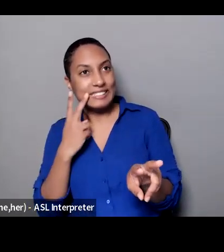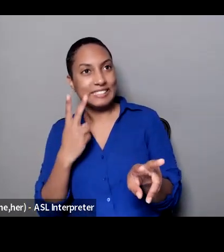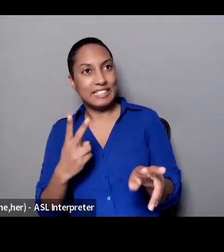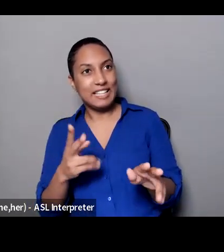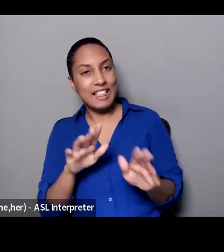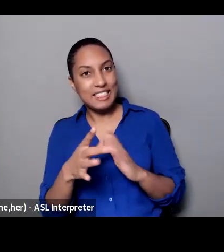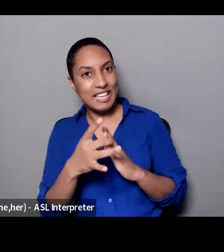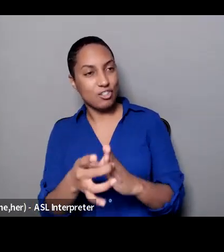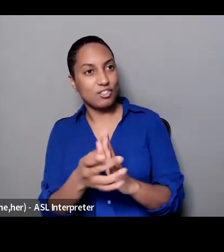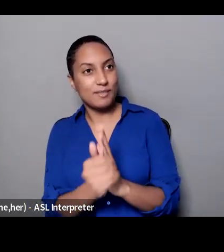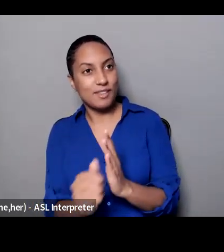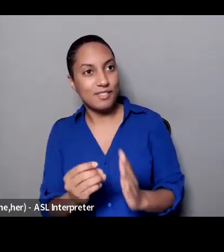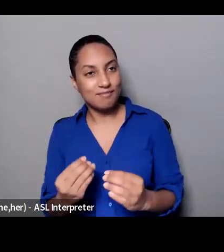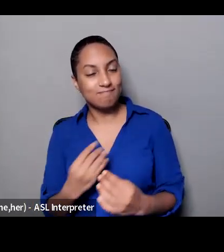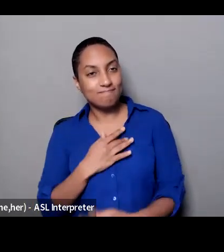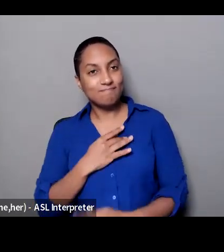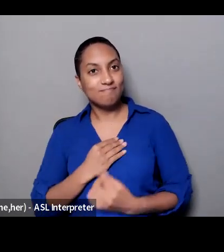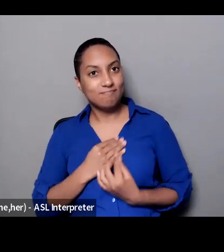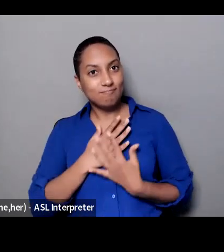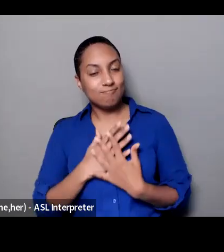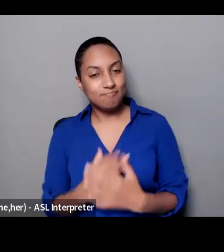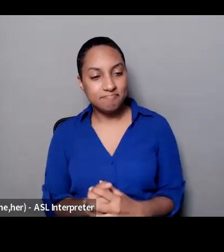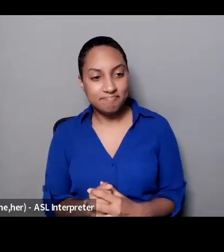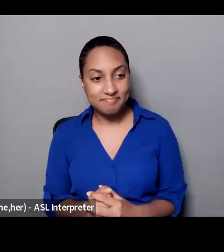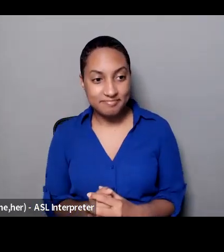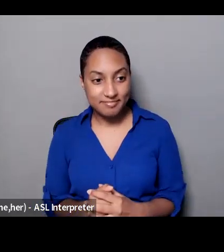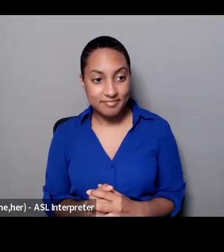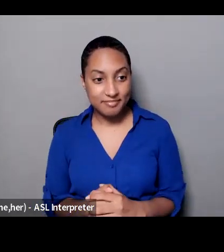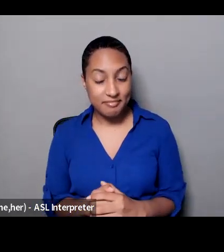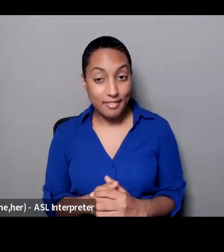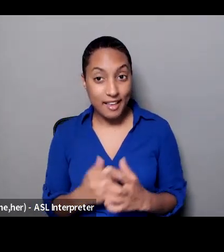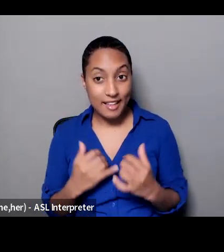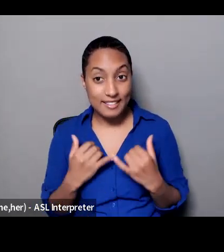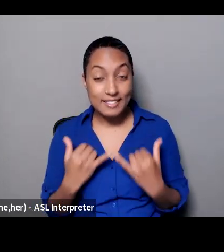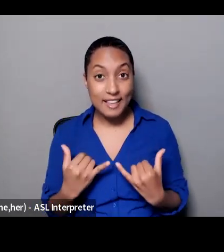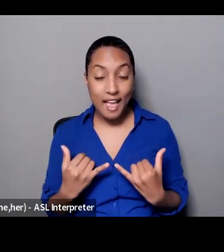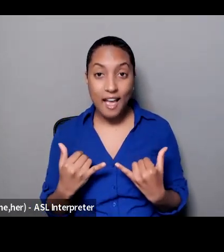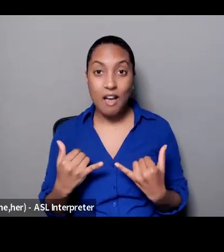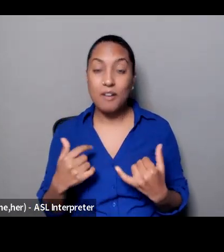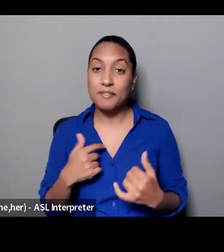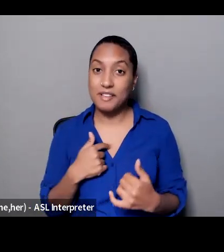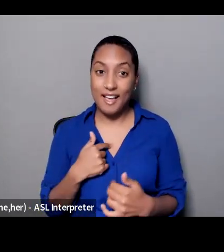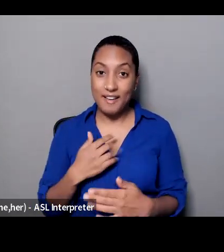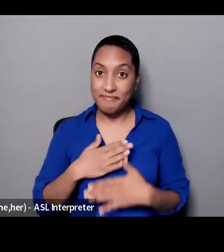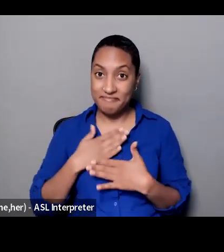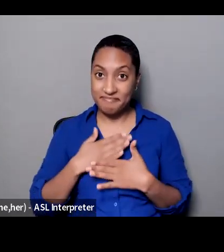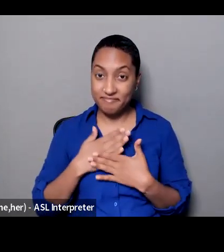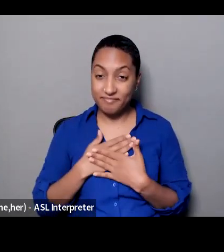valuable. And now I'm very pleased to introduce our first